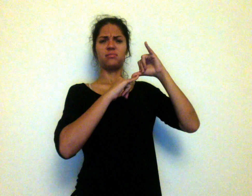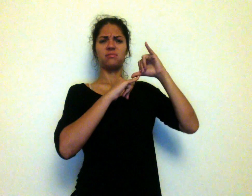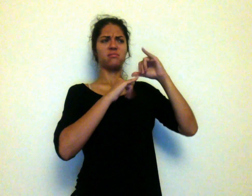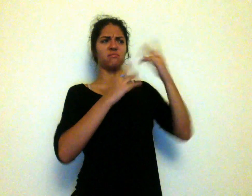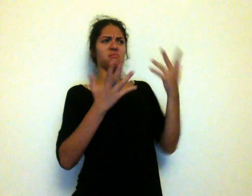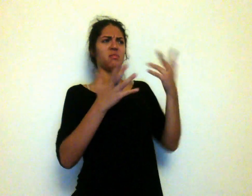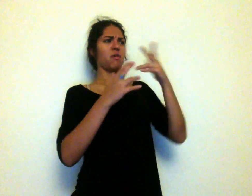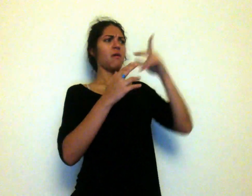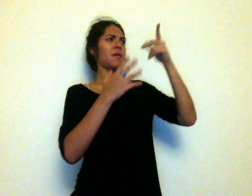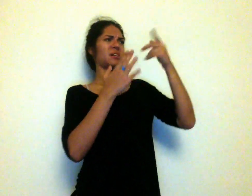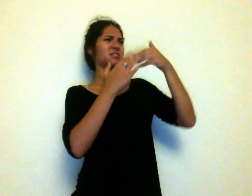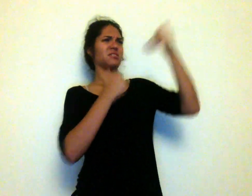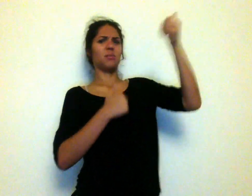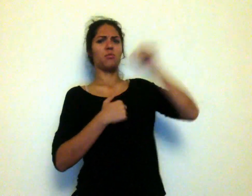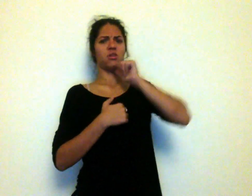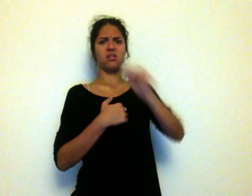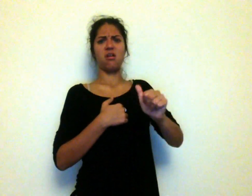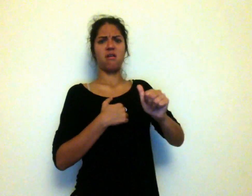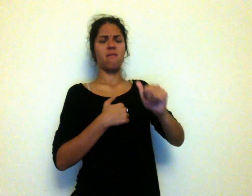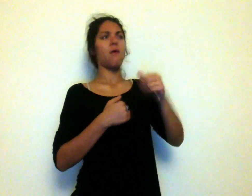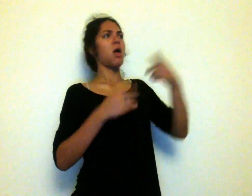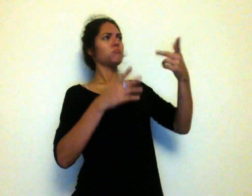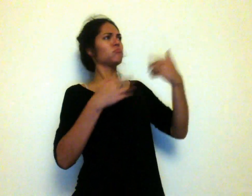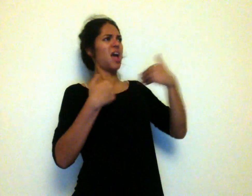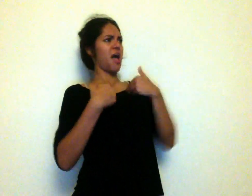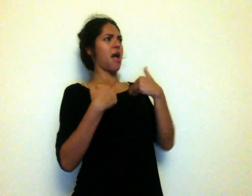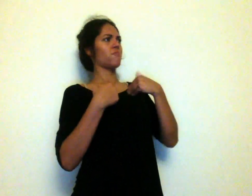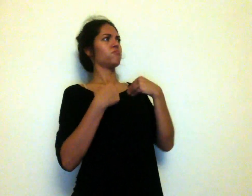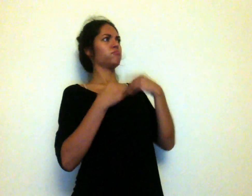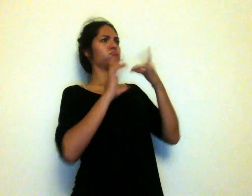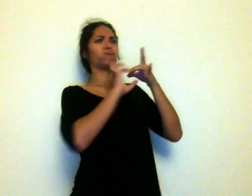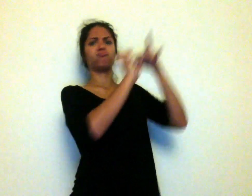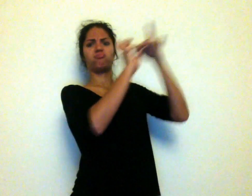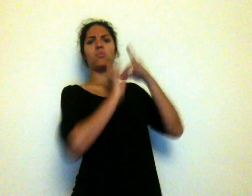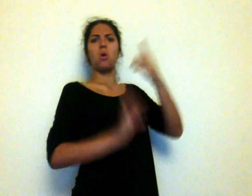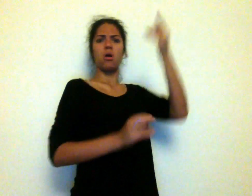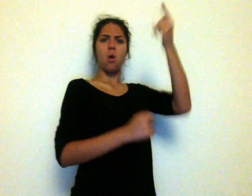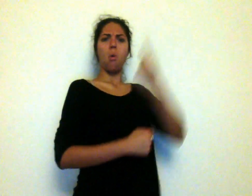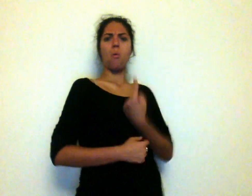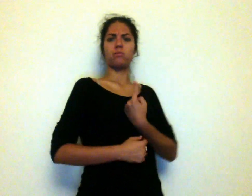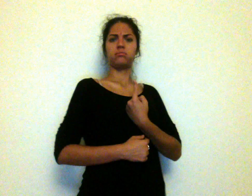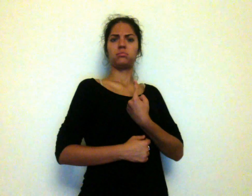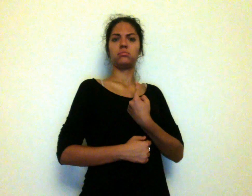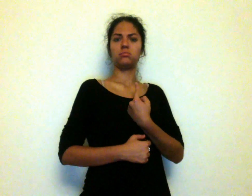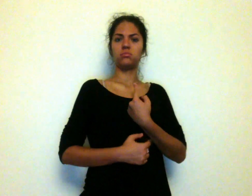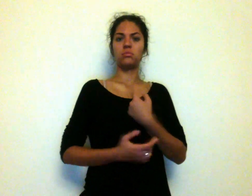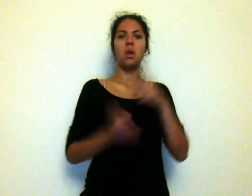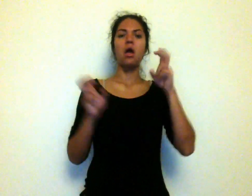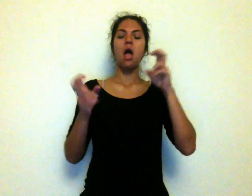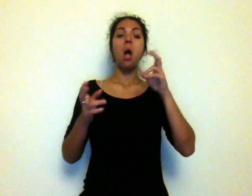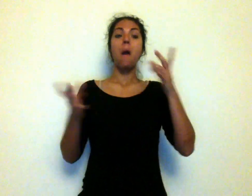When I pray, I'm talking to somebody, I, you. They only have a capital I, they meditate.